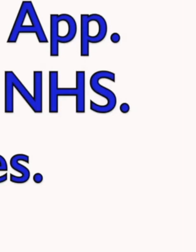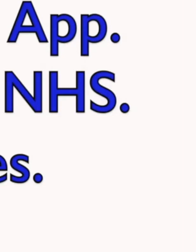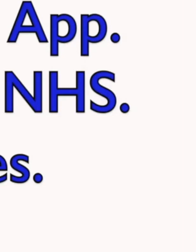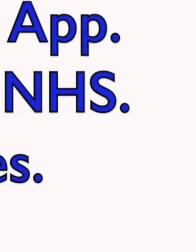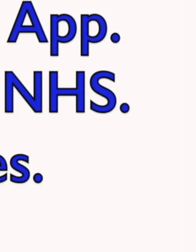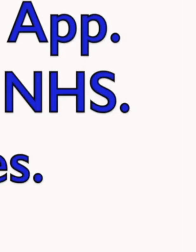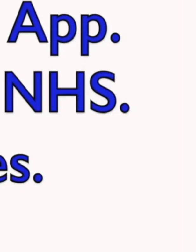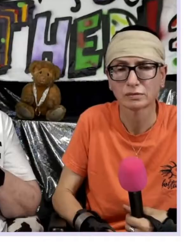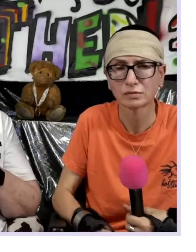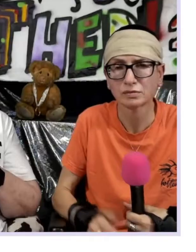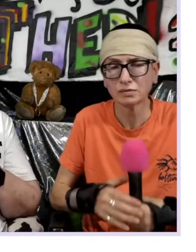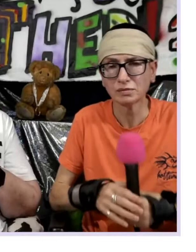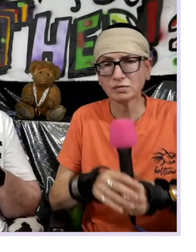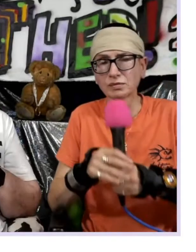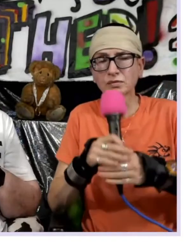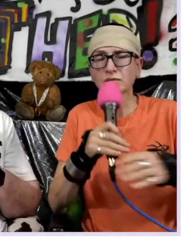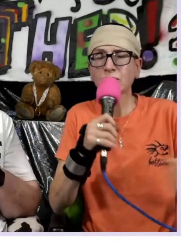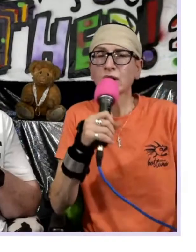lives.